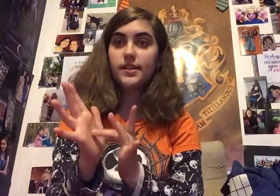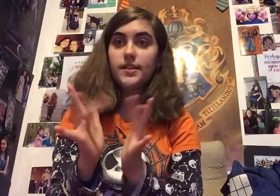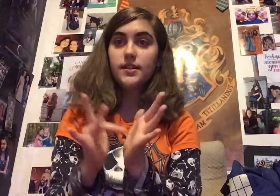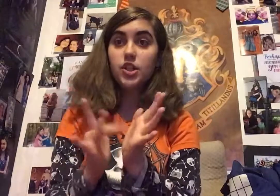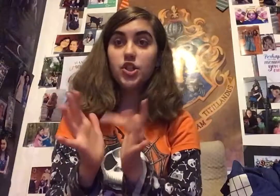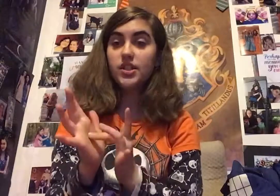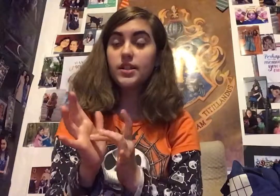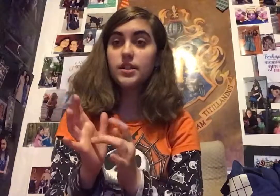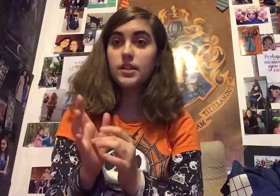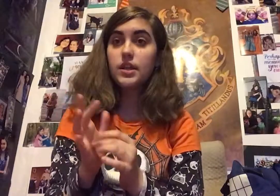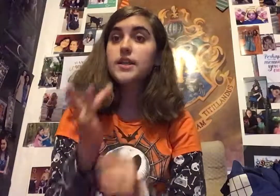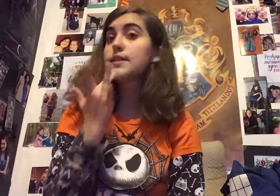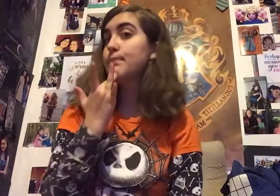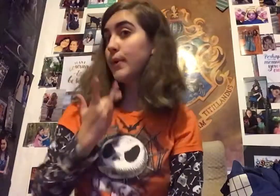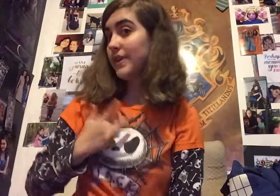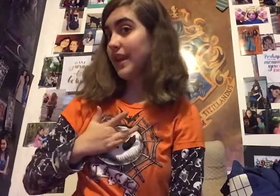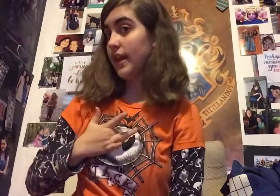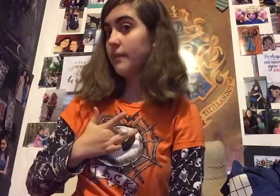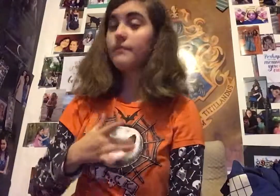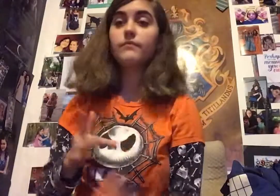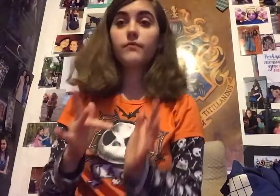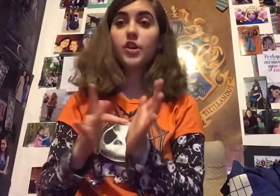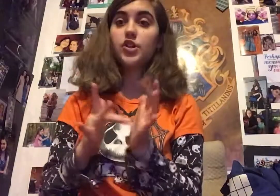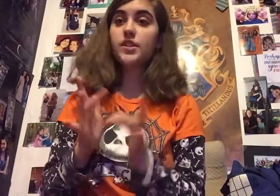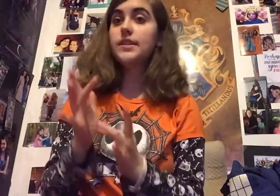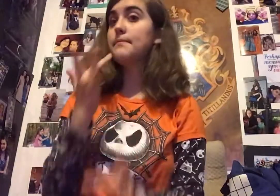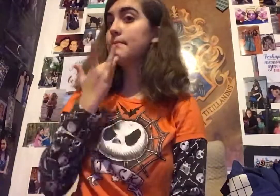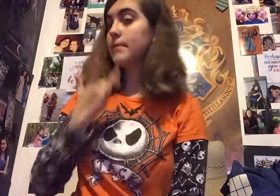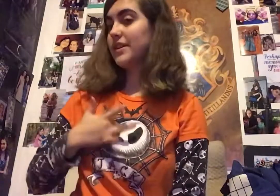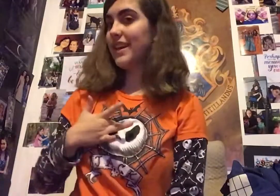Jesus' birthday. Jesus' birthday.